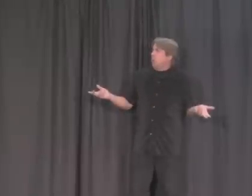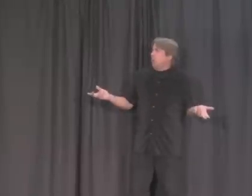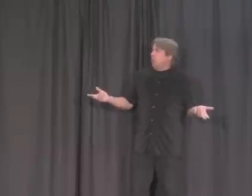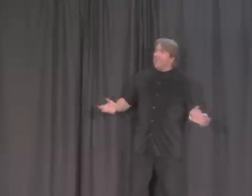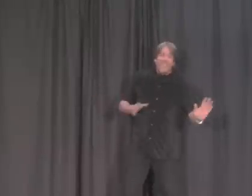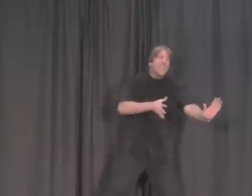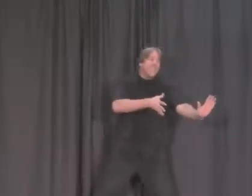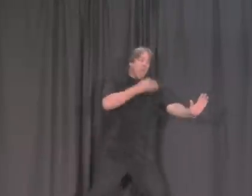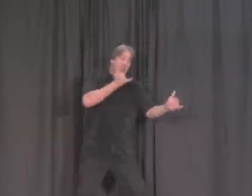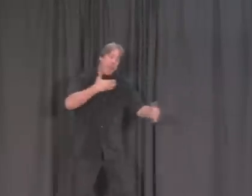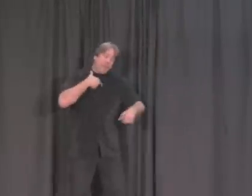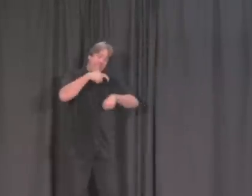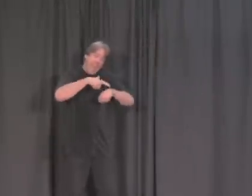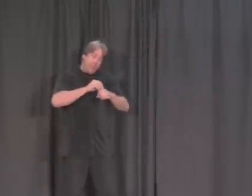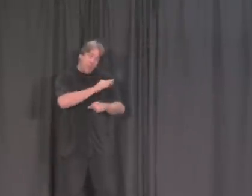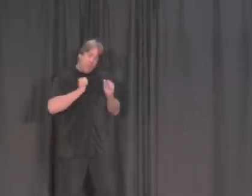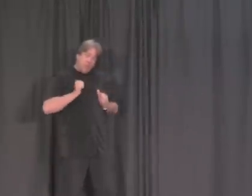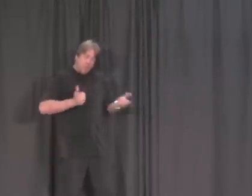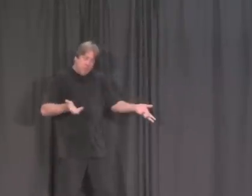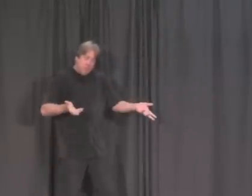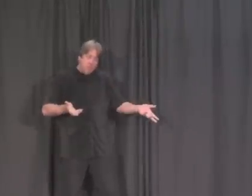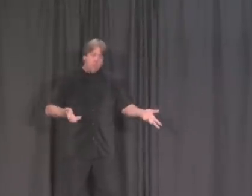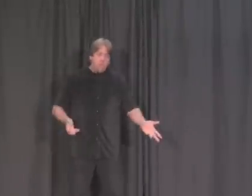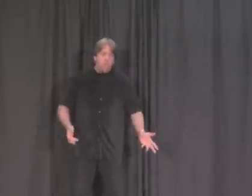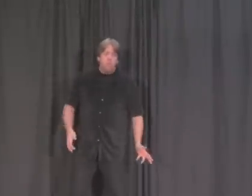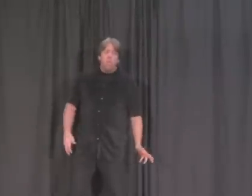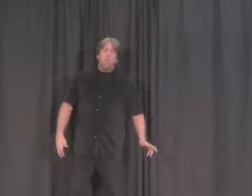my show yet. Shut up, child.